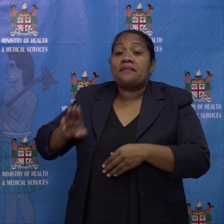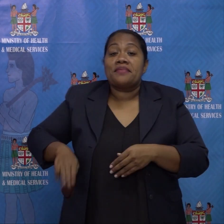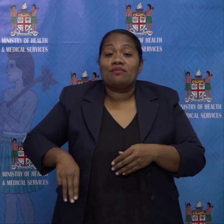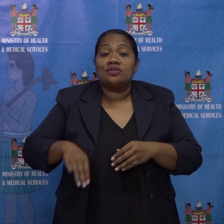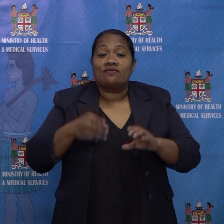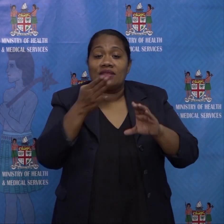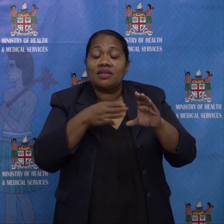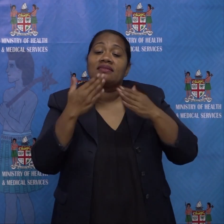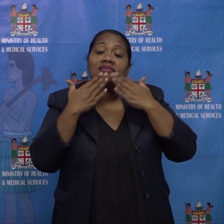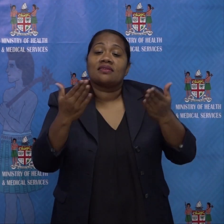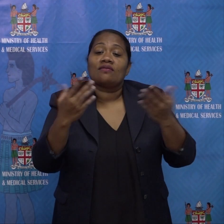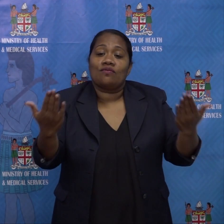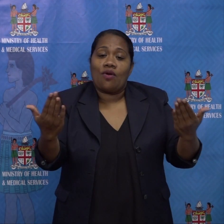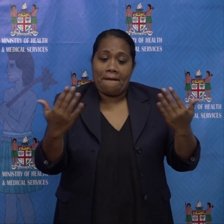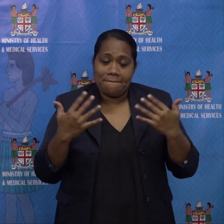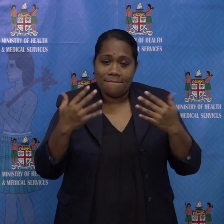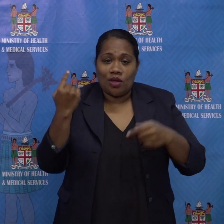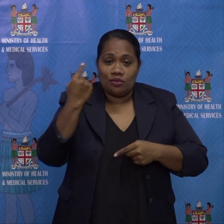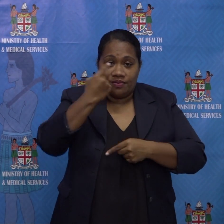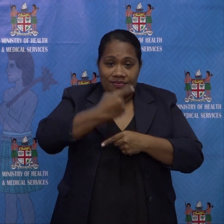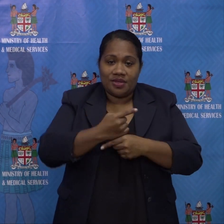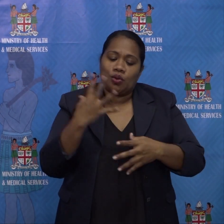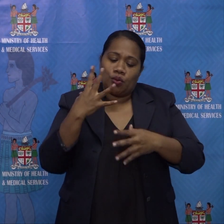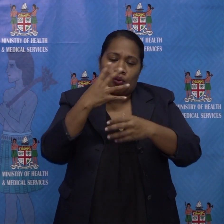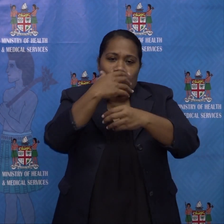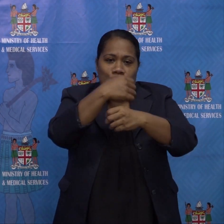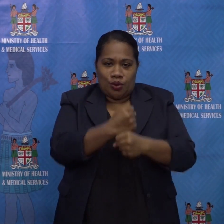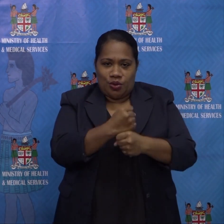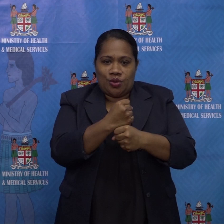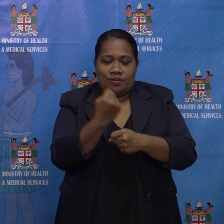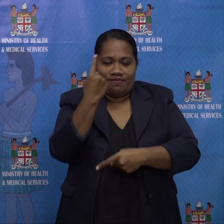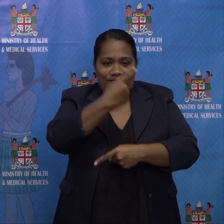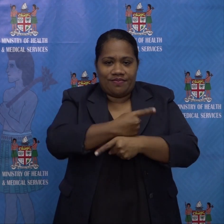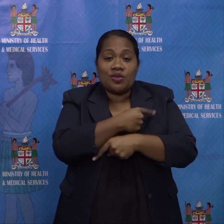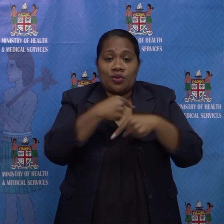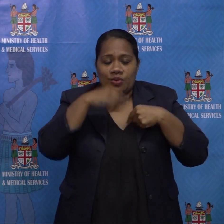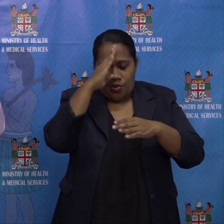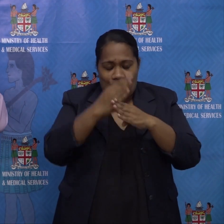for coming in tonight, but also concludes our press conference, and we hope to